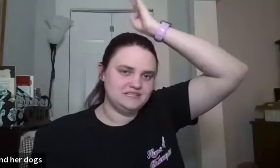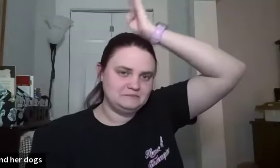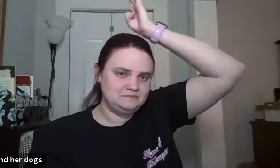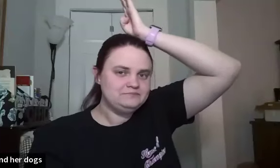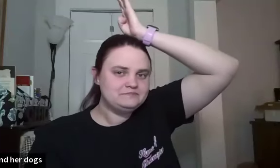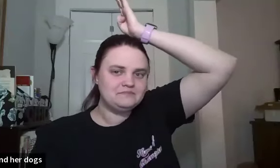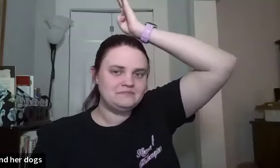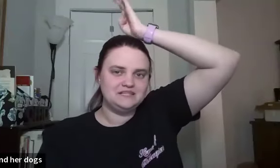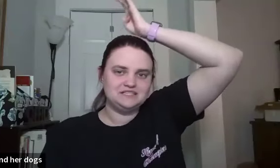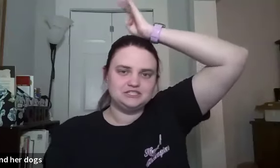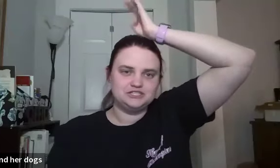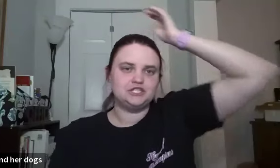see. Shark.